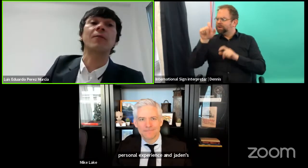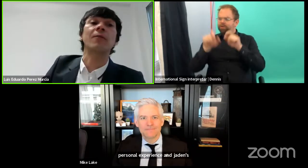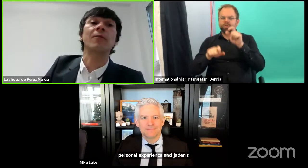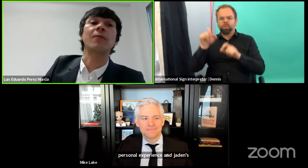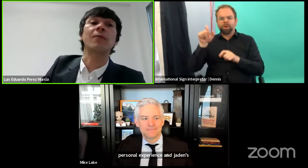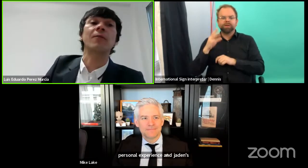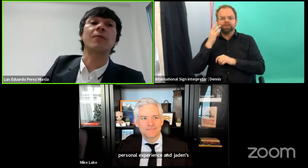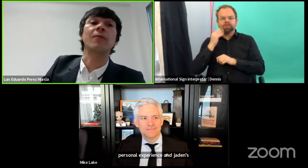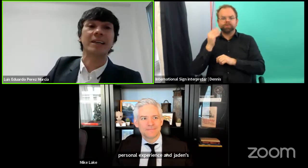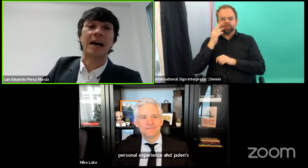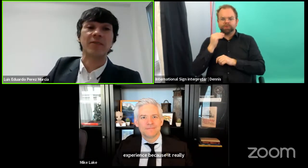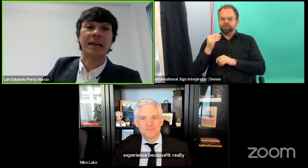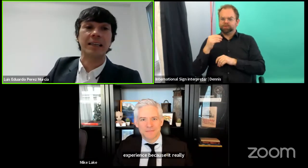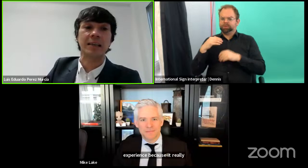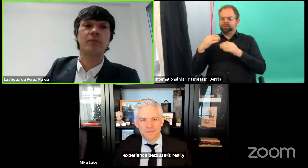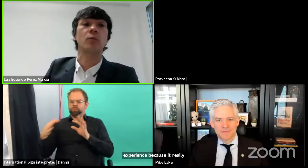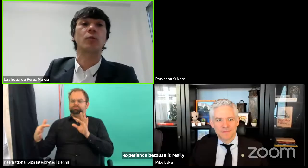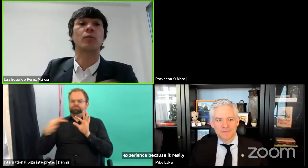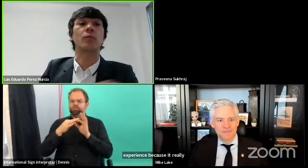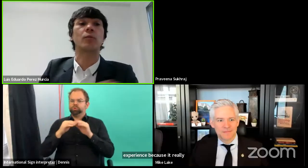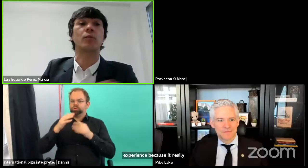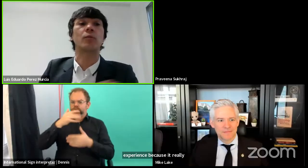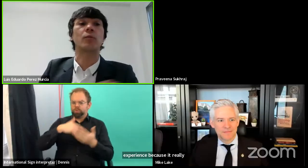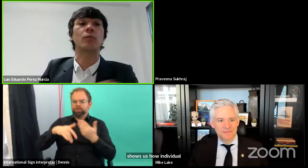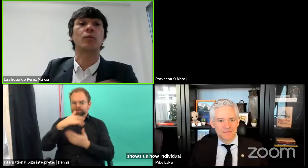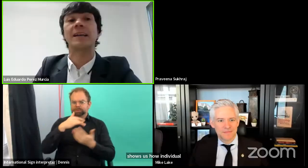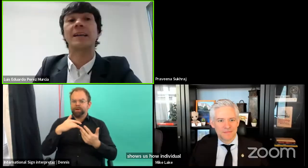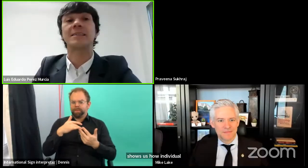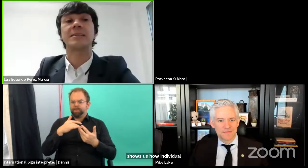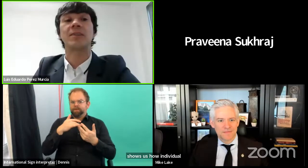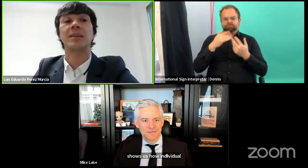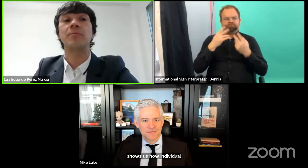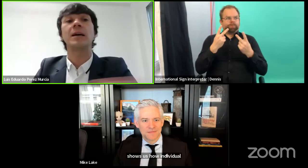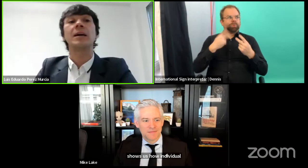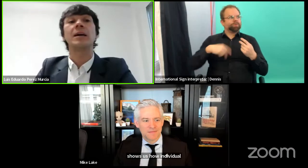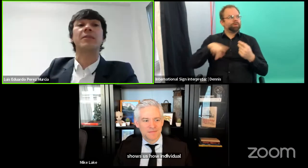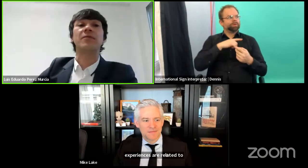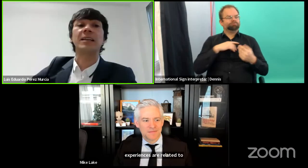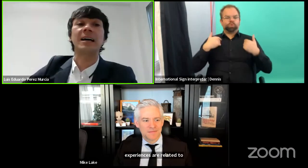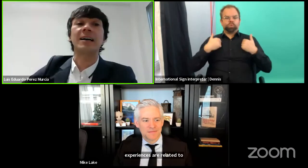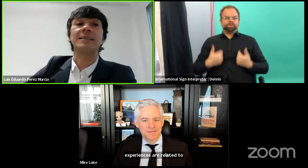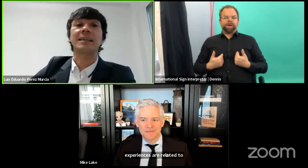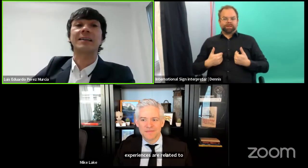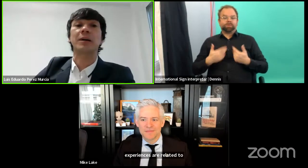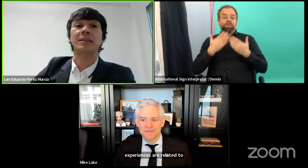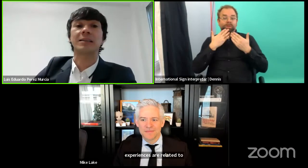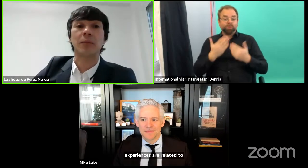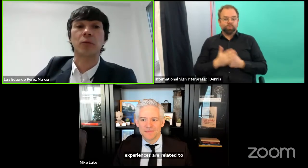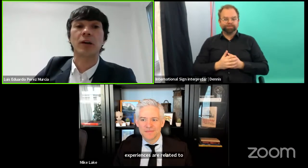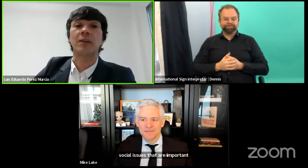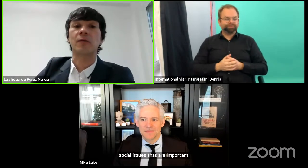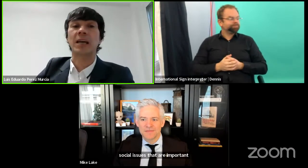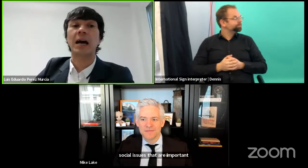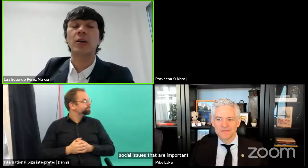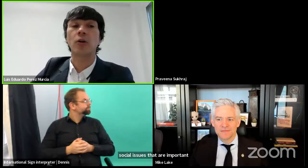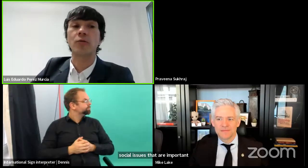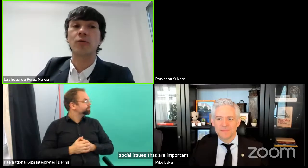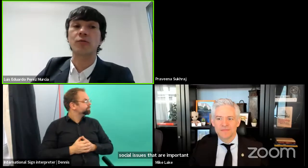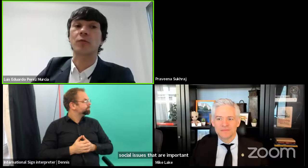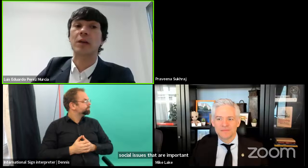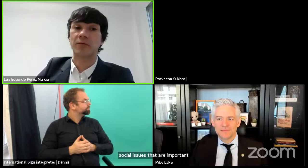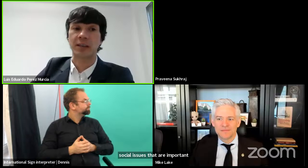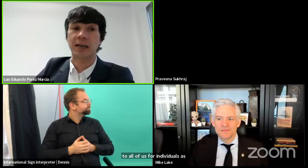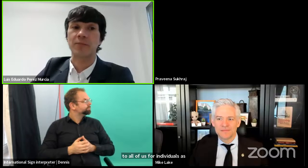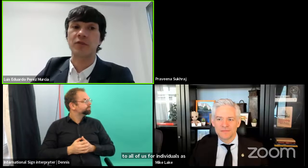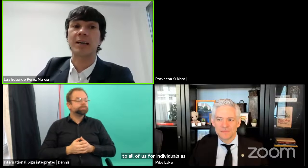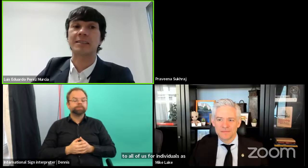the floor to Pravina Sukraf-Elif, World Blind Union and ICB. Pravina is an admitted advocate of the High Court